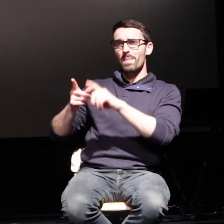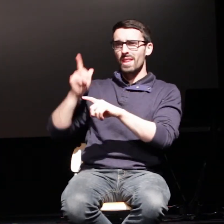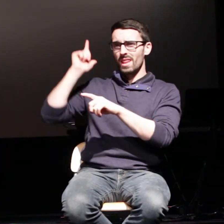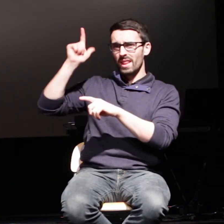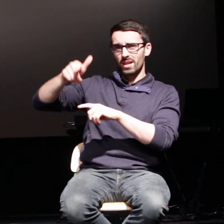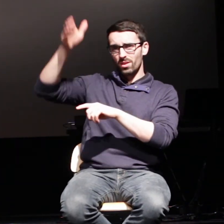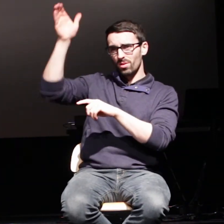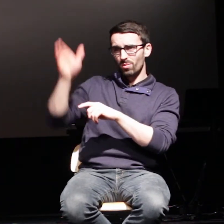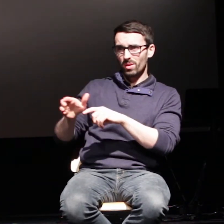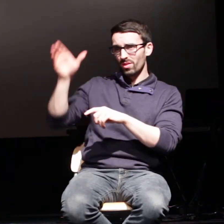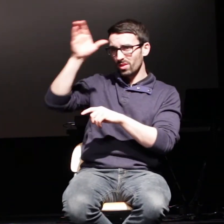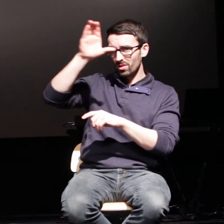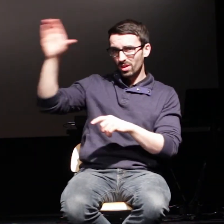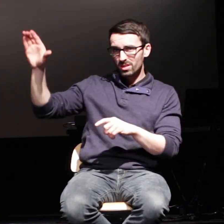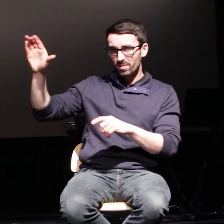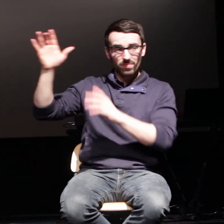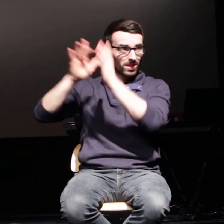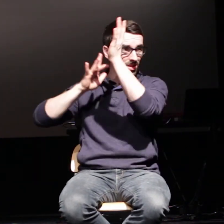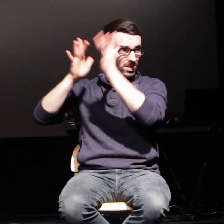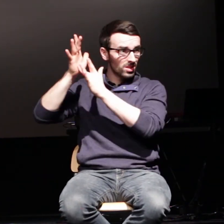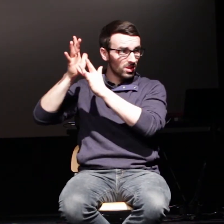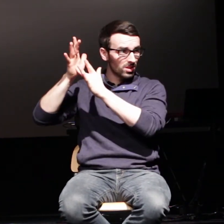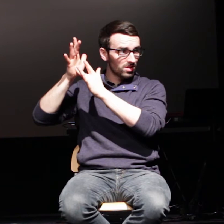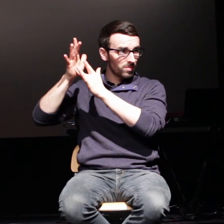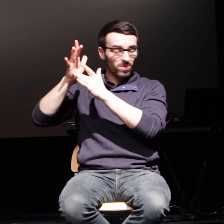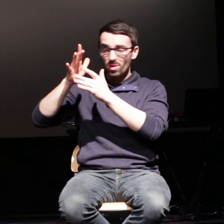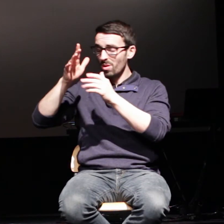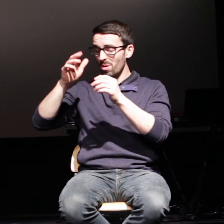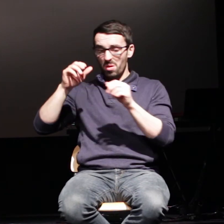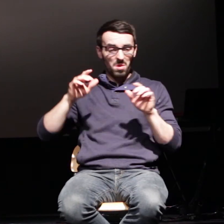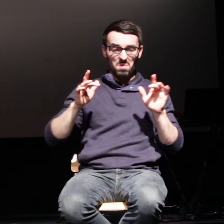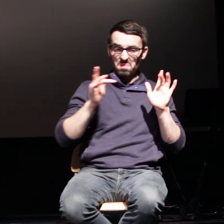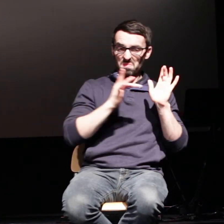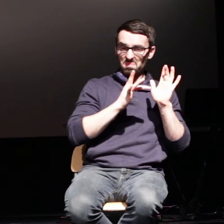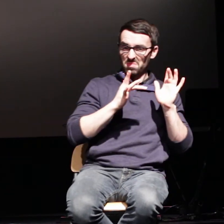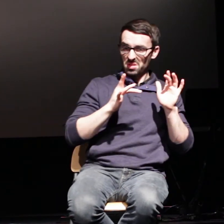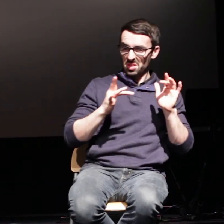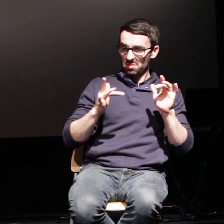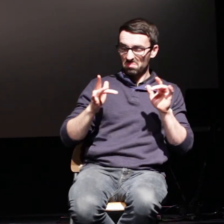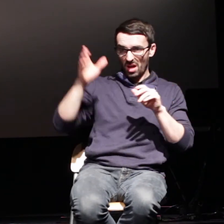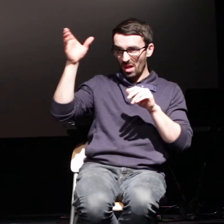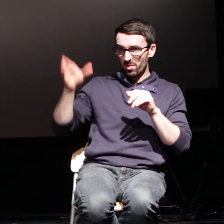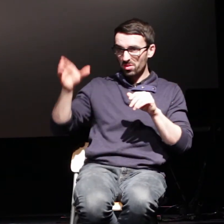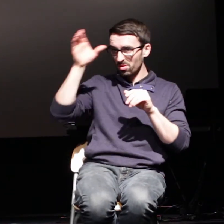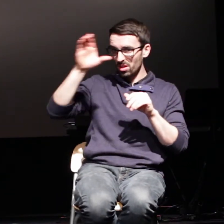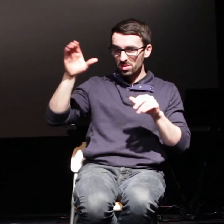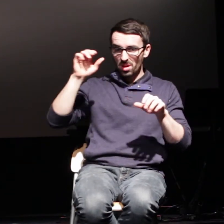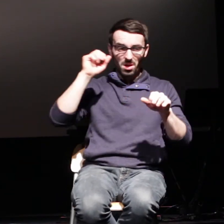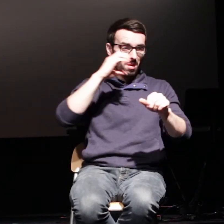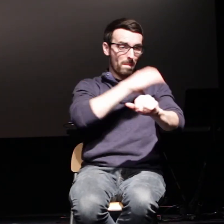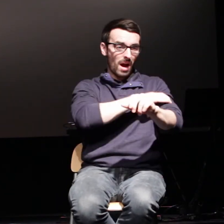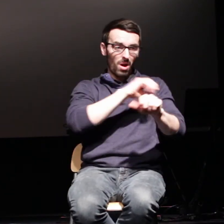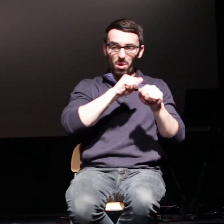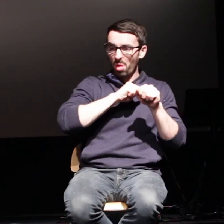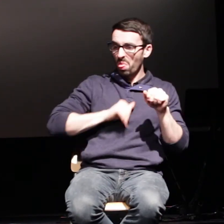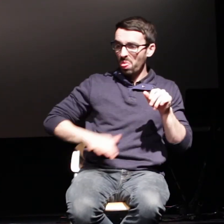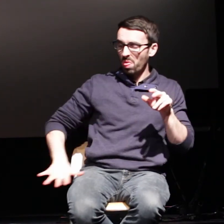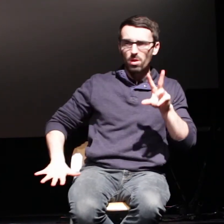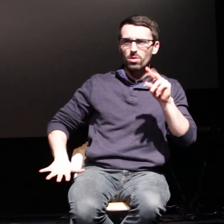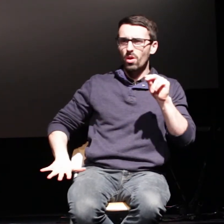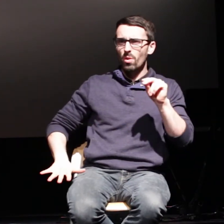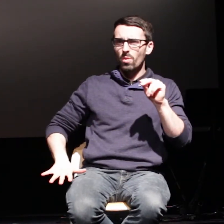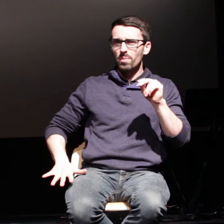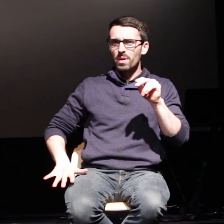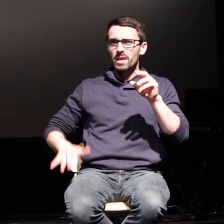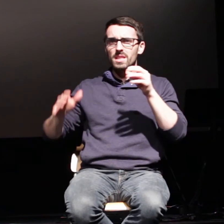on the cross lost more than just power. He lost his entire life so that we could be healed eternally, so that we could be given